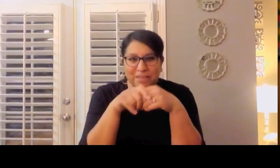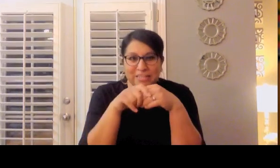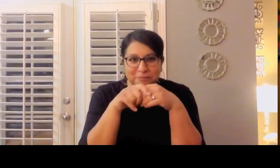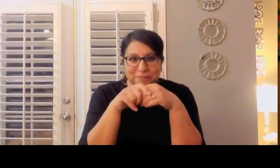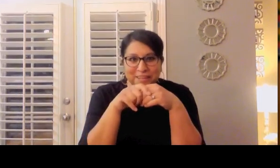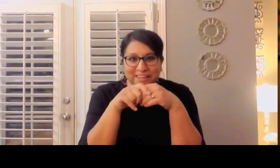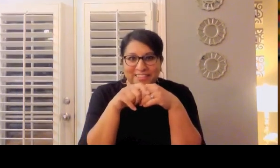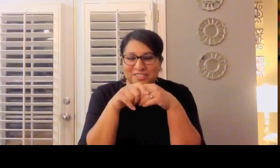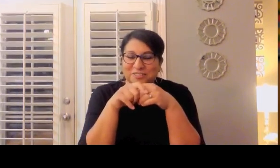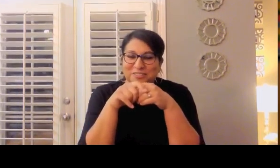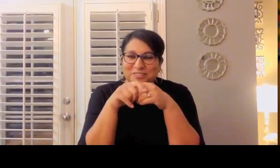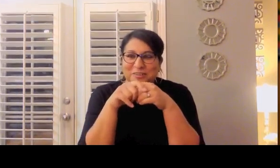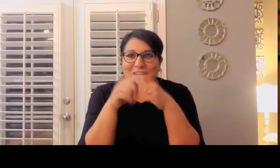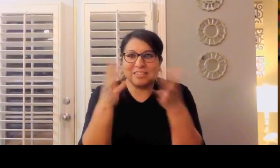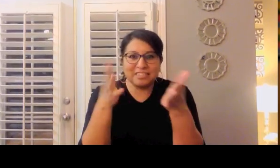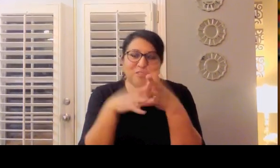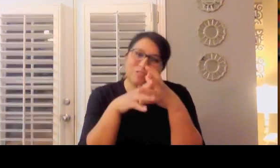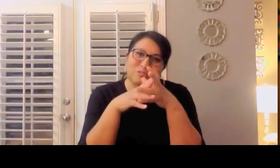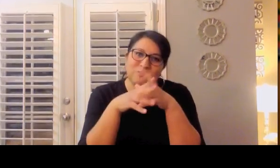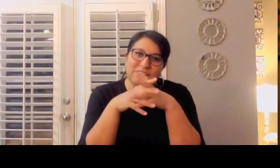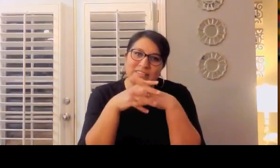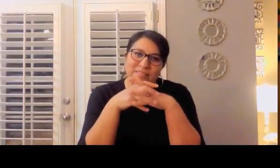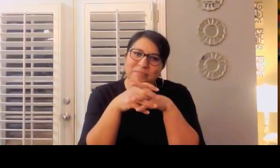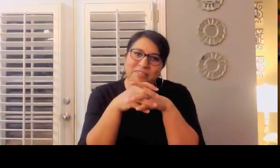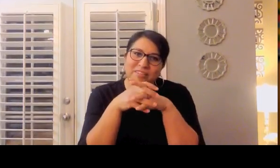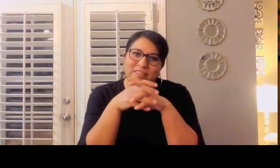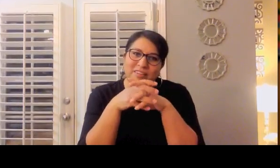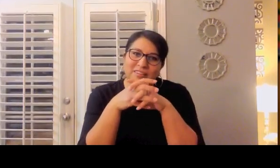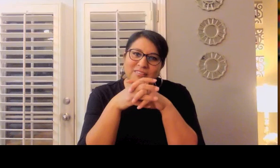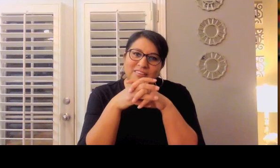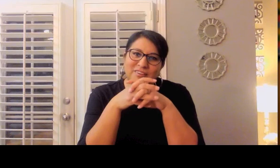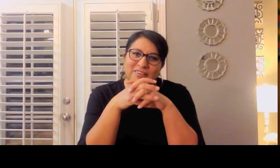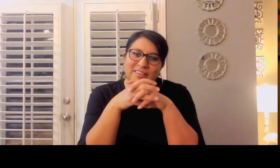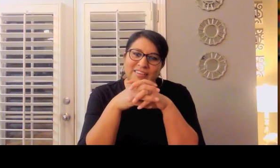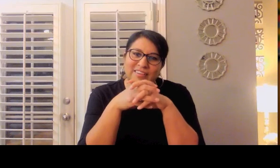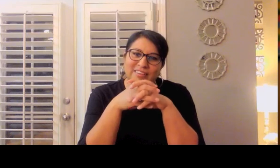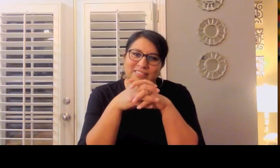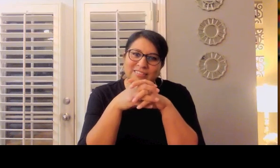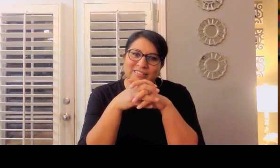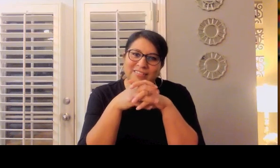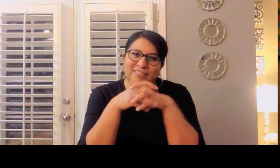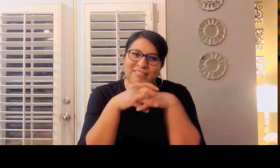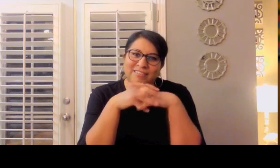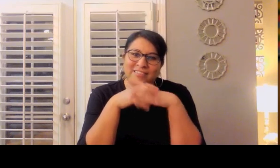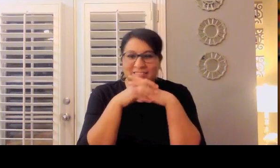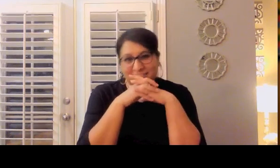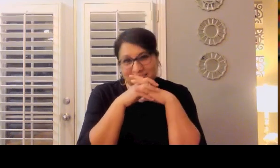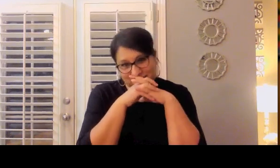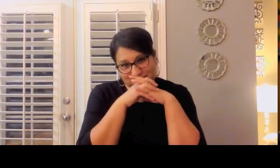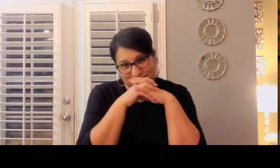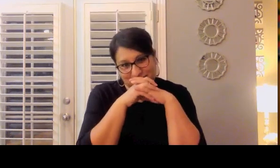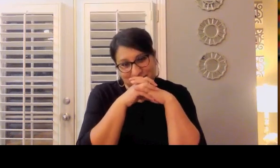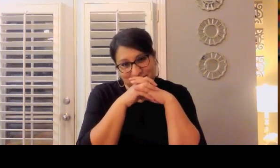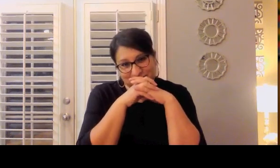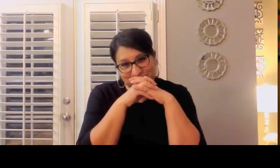my Facebook page, you know? Right. So just those social medias. I'm not really on. That's good. That I'll go ahead and I'll